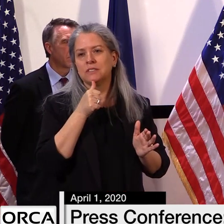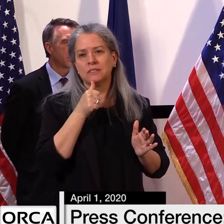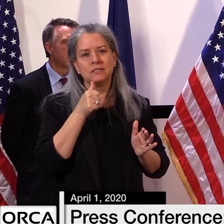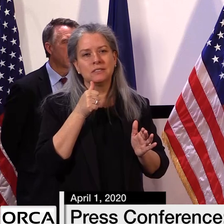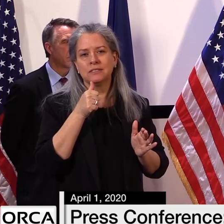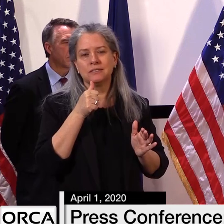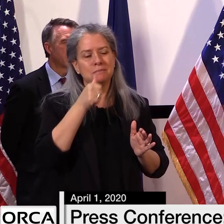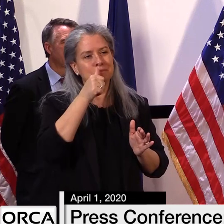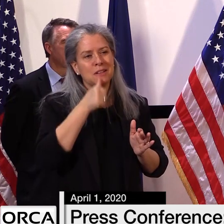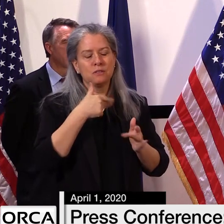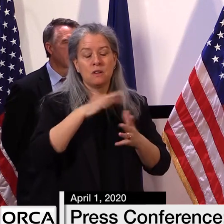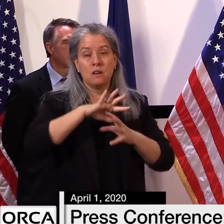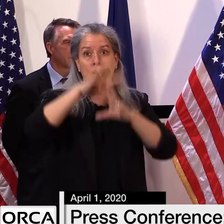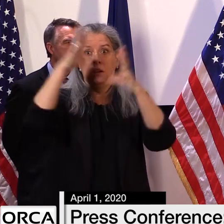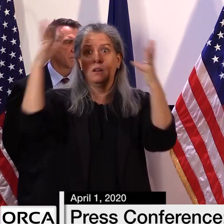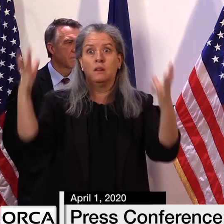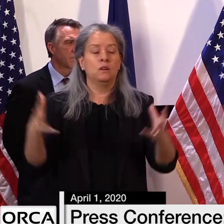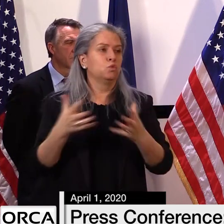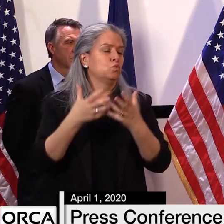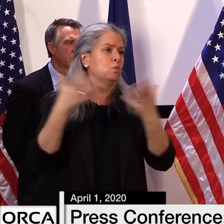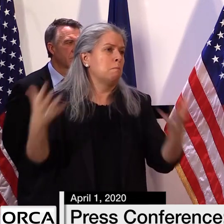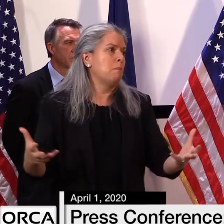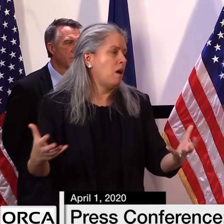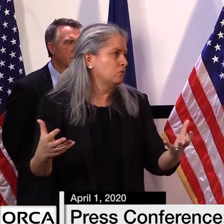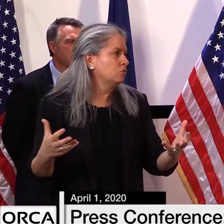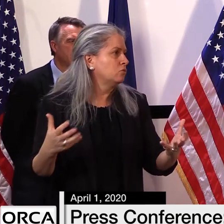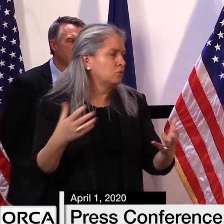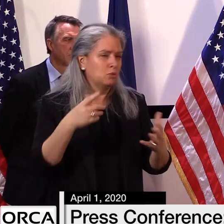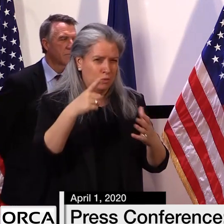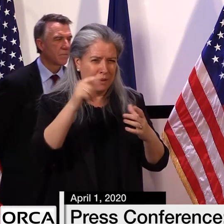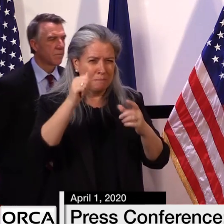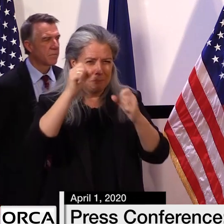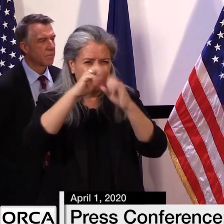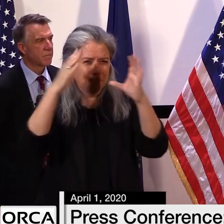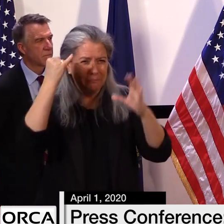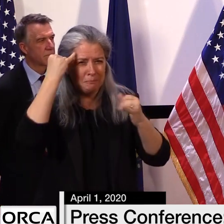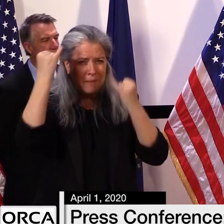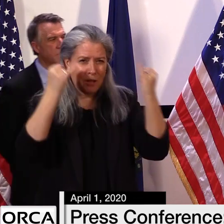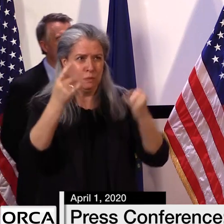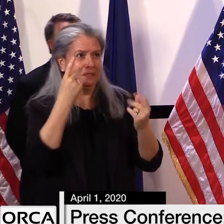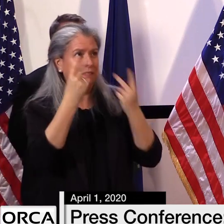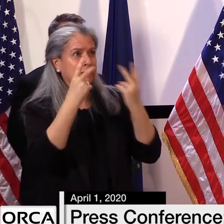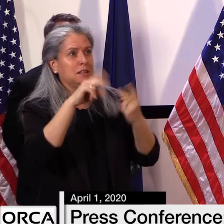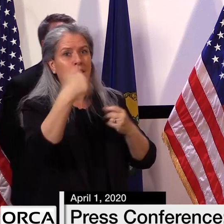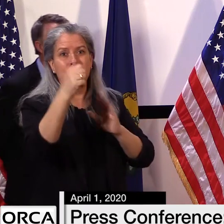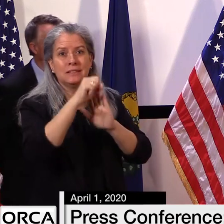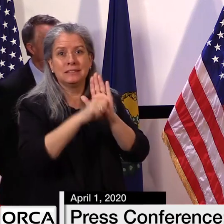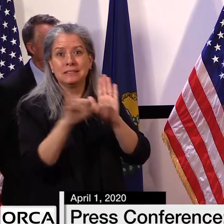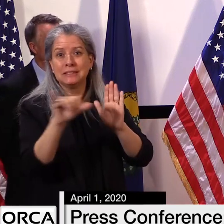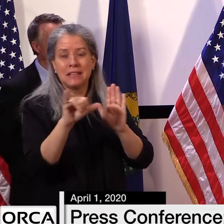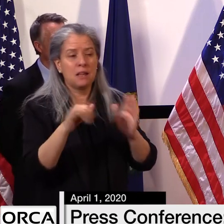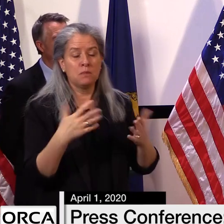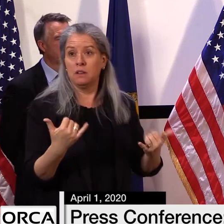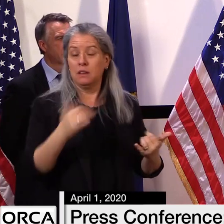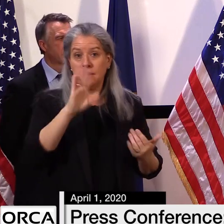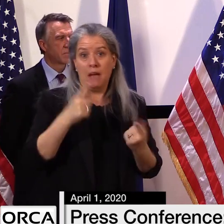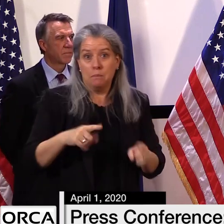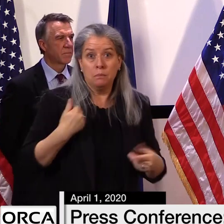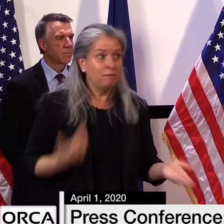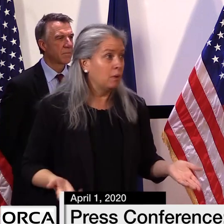we are working through this situation. As you can imagine, and as we hear across the country, this is unprecedented times